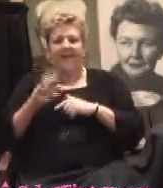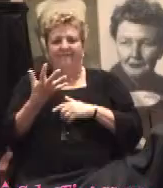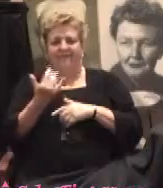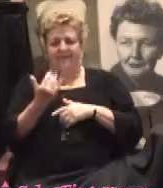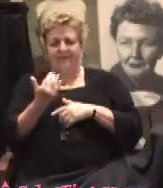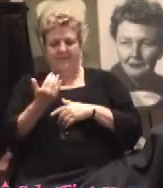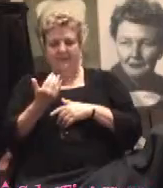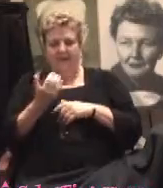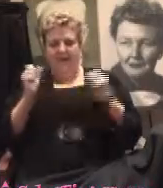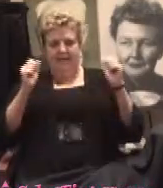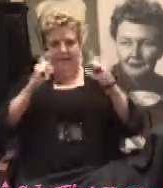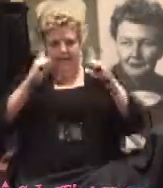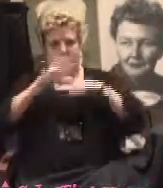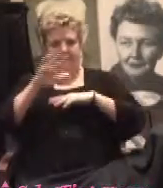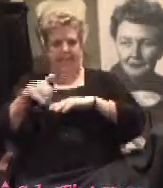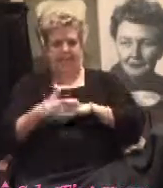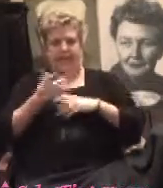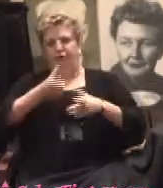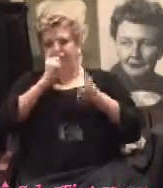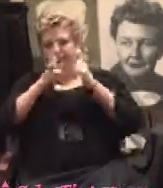you know. So I'm not a slacker. And